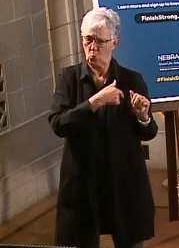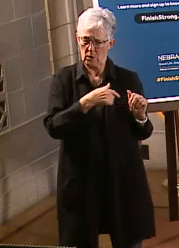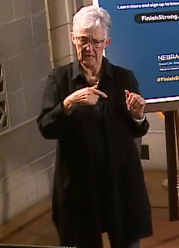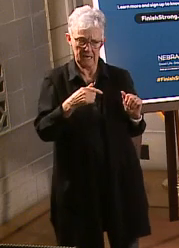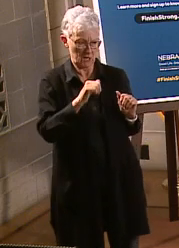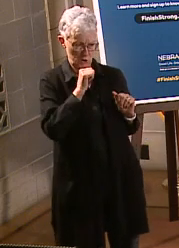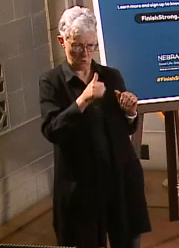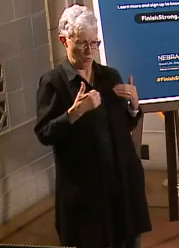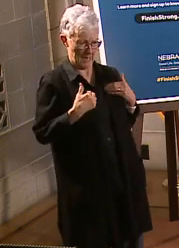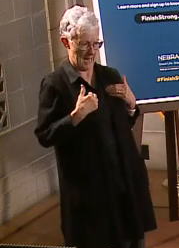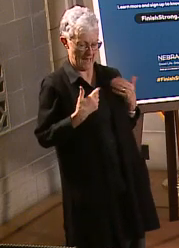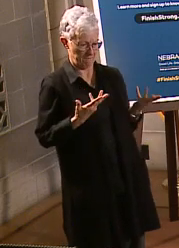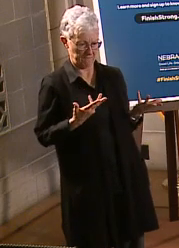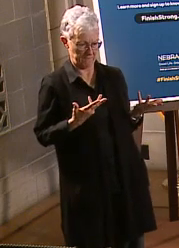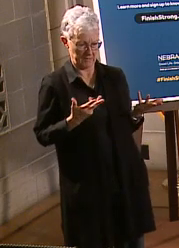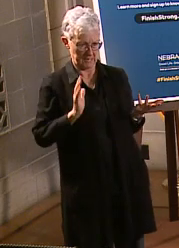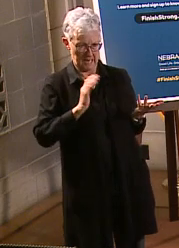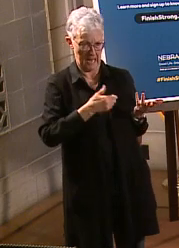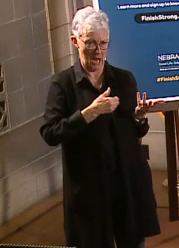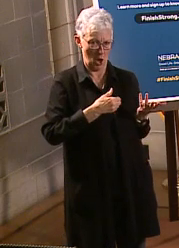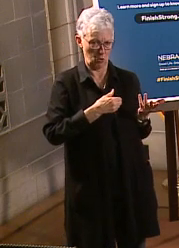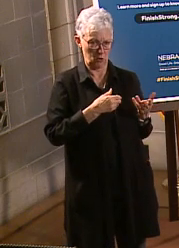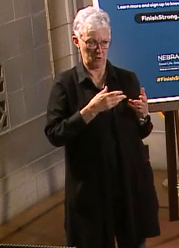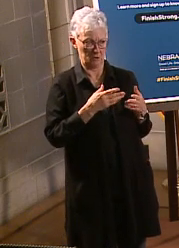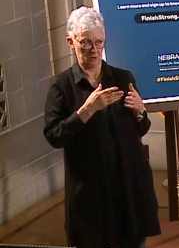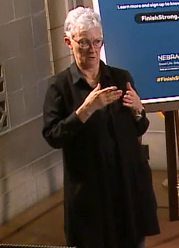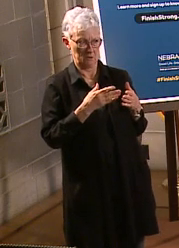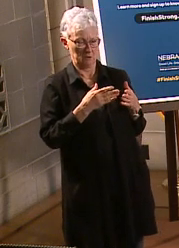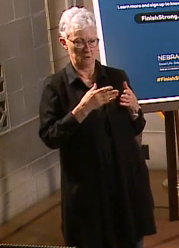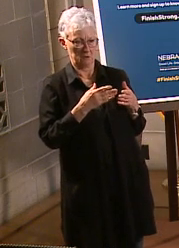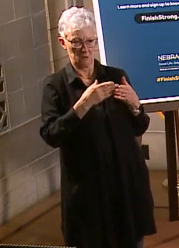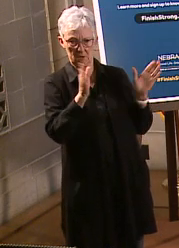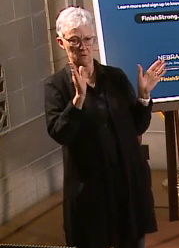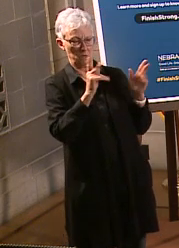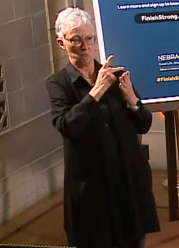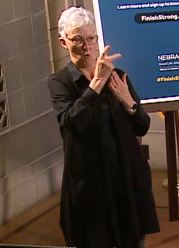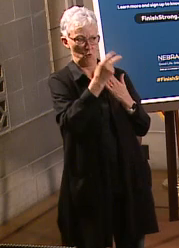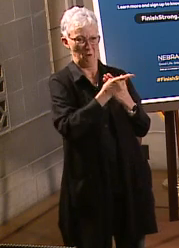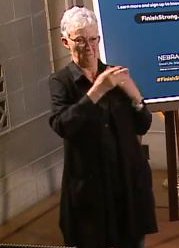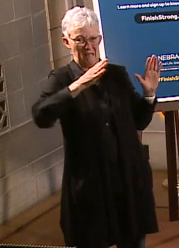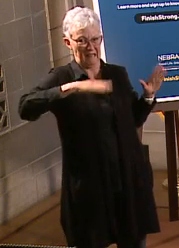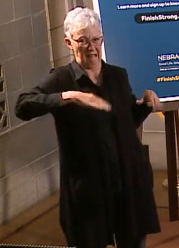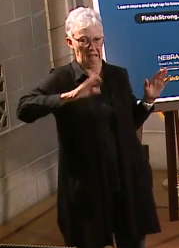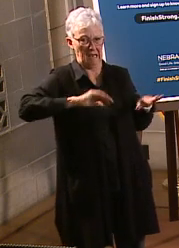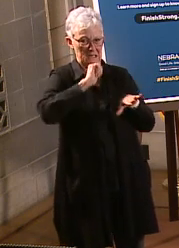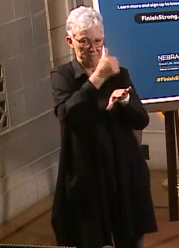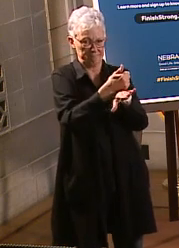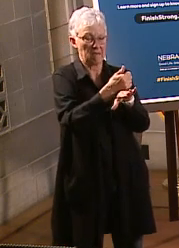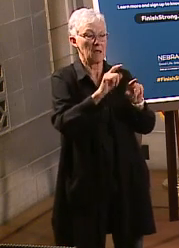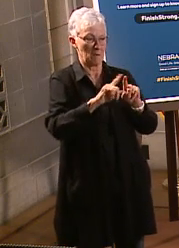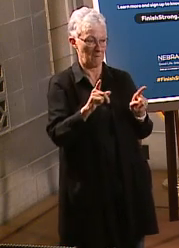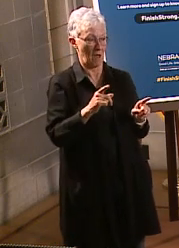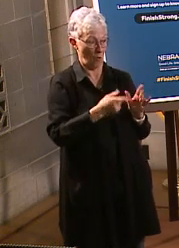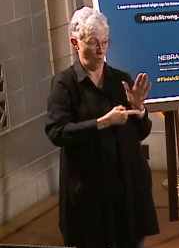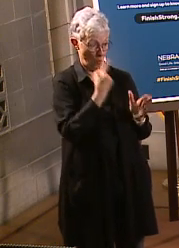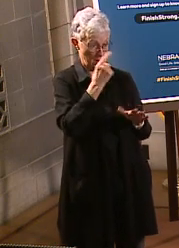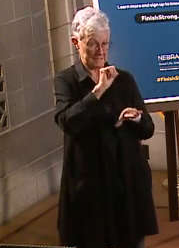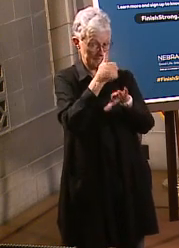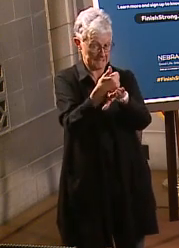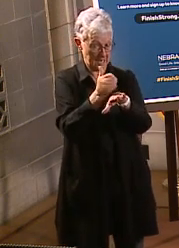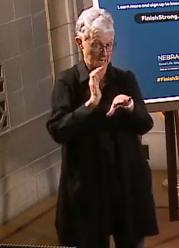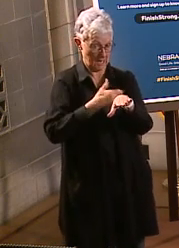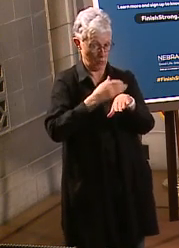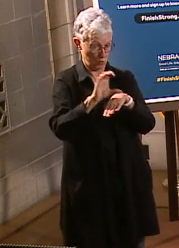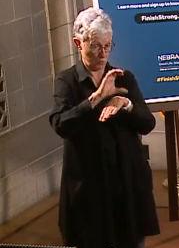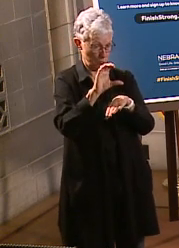again, don't have our overall software program implemented yet, but we will be working with those pharmacies to make sure we're